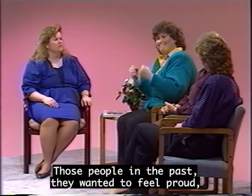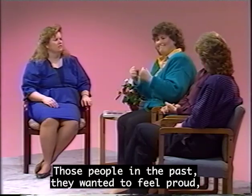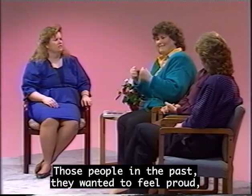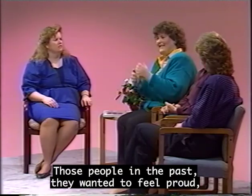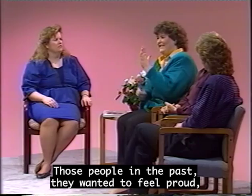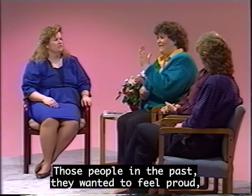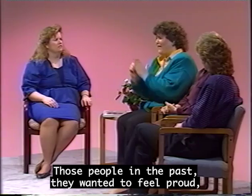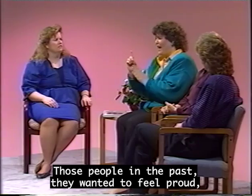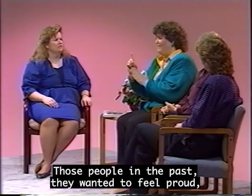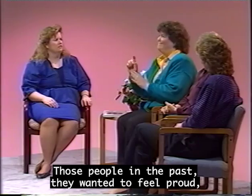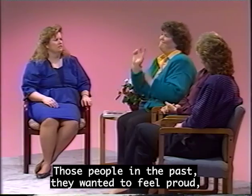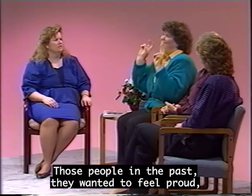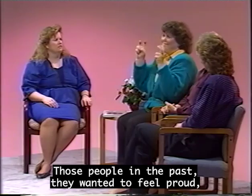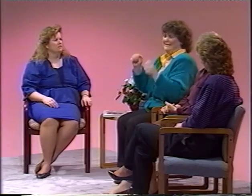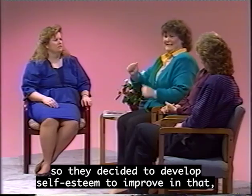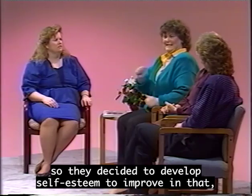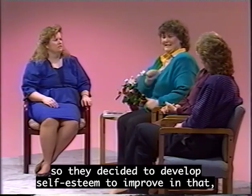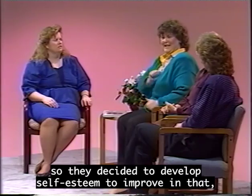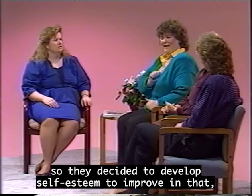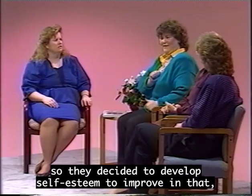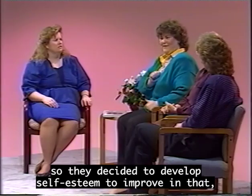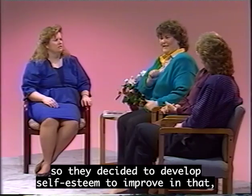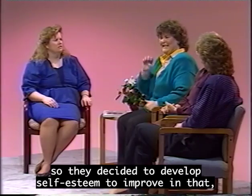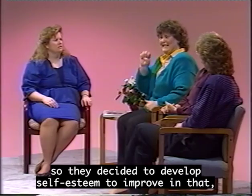feel proud, so they decided to develop